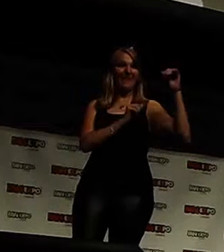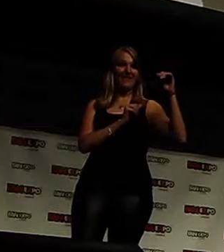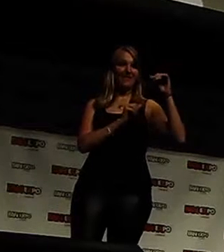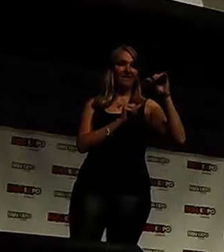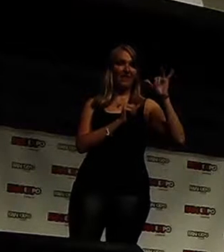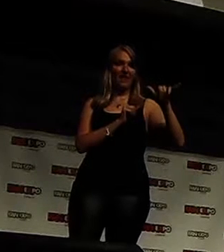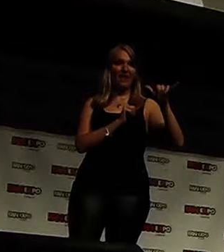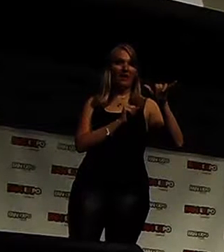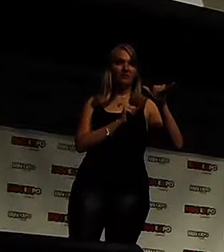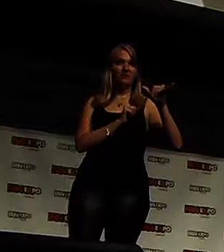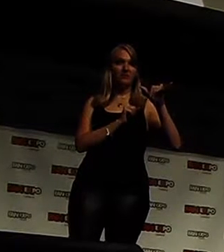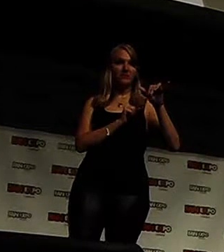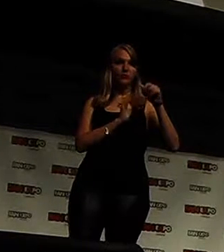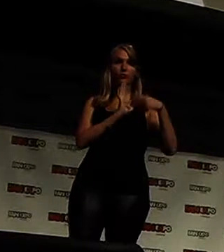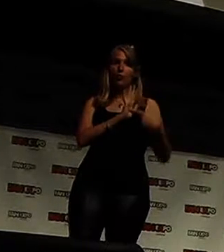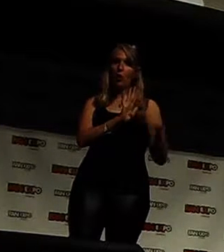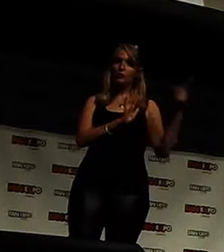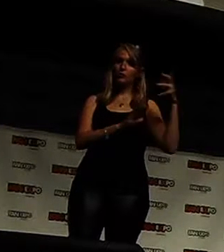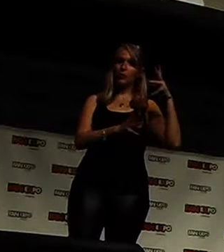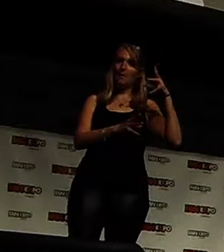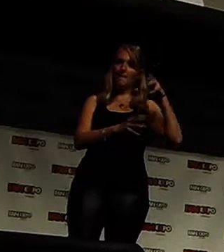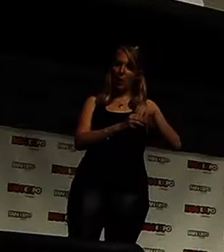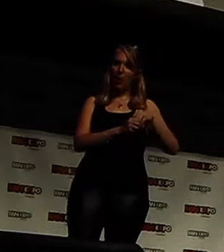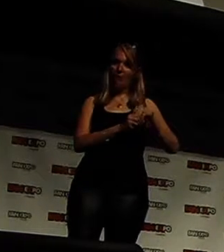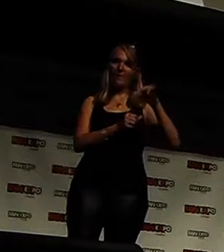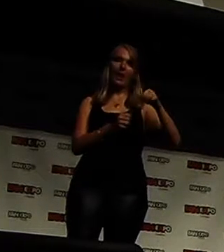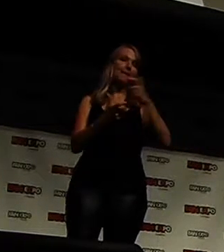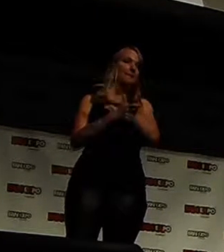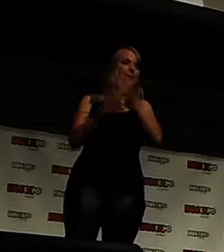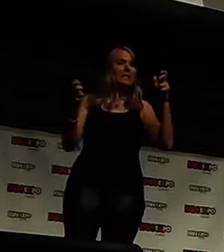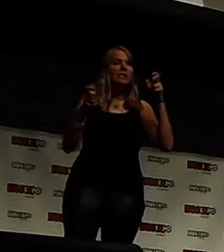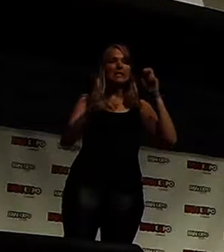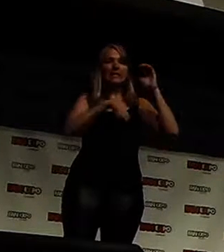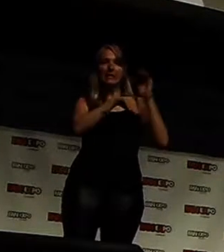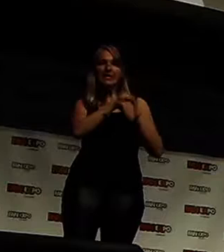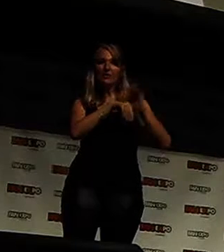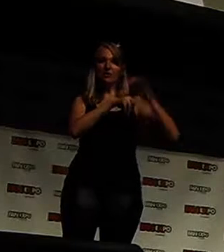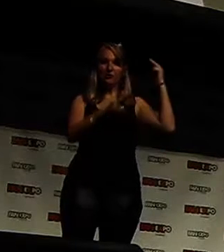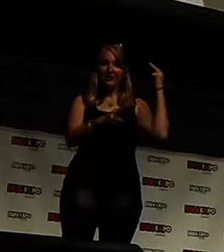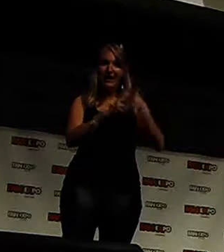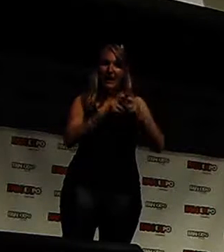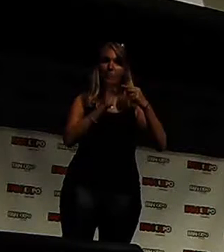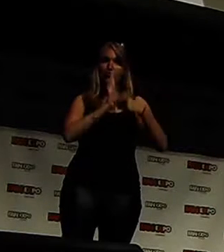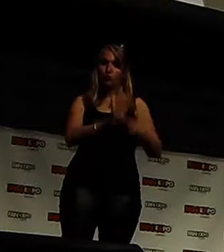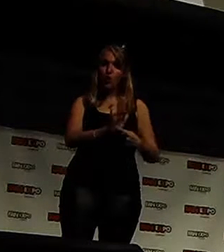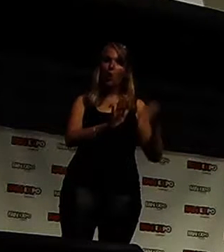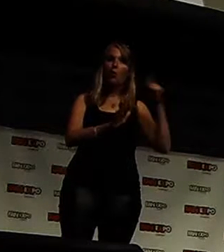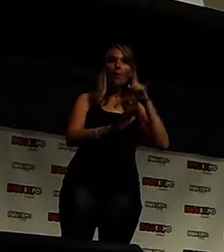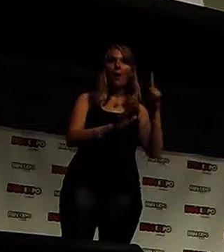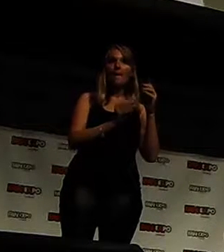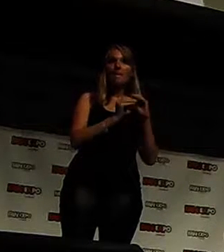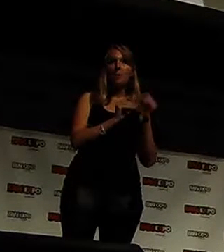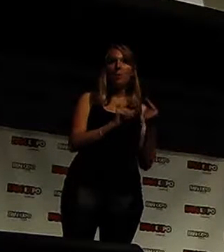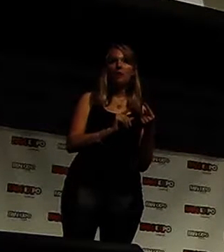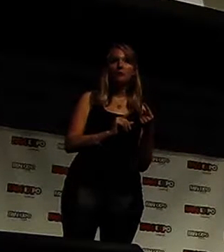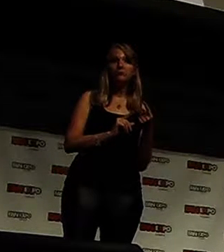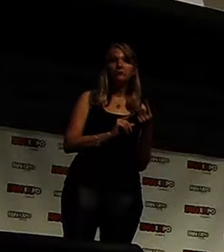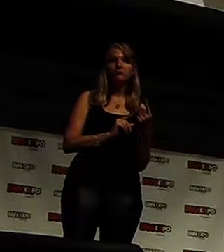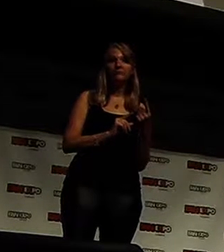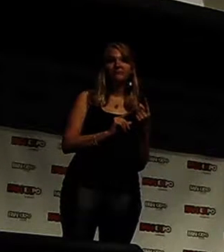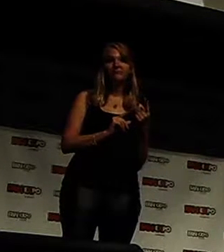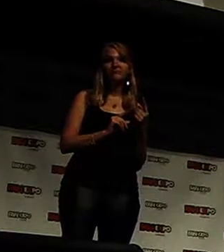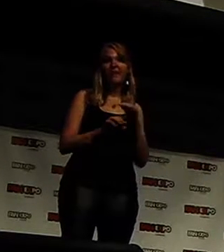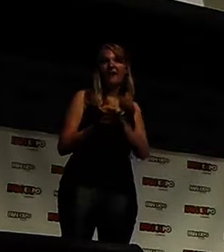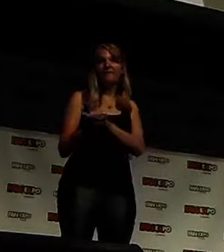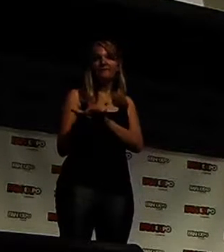having been part of this franchise, English institution, if you saw yourself moving more towards taking advantage of the